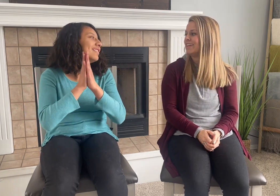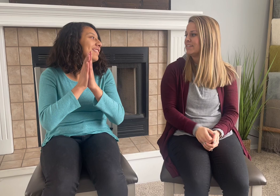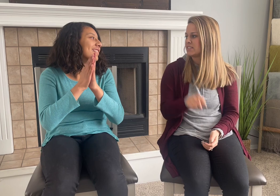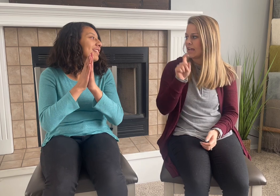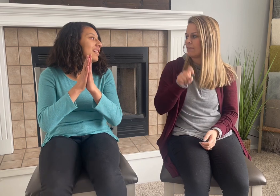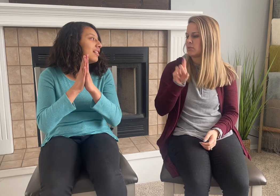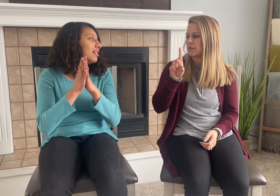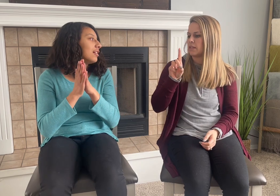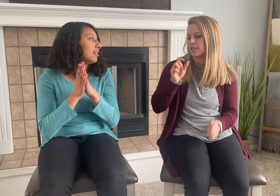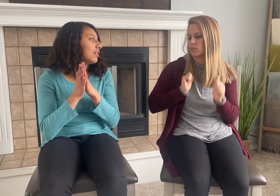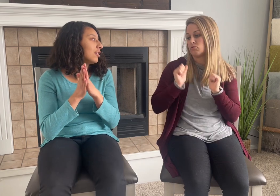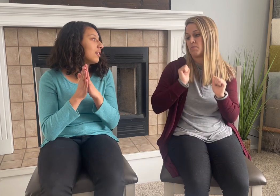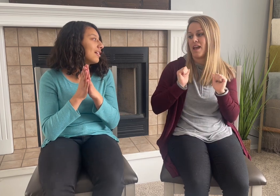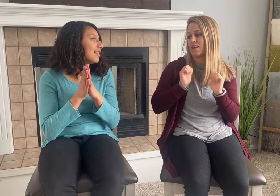They have to be like so dramatic.